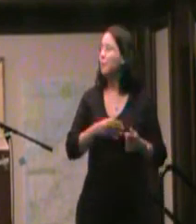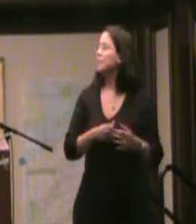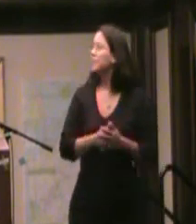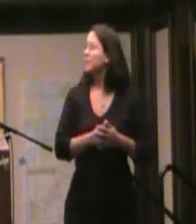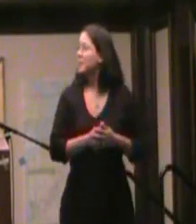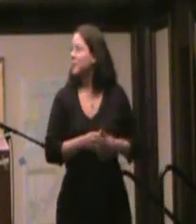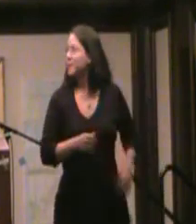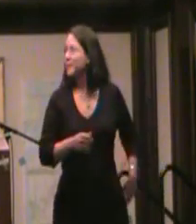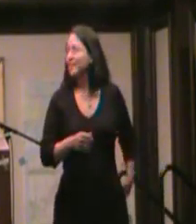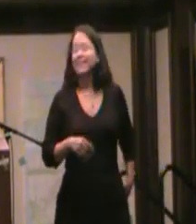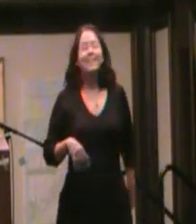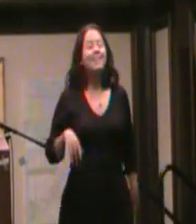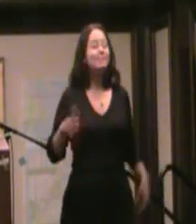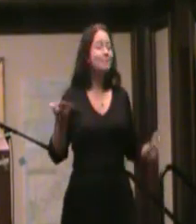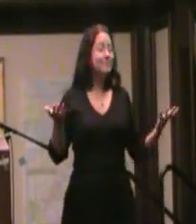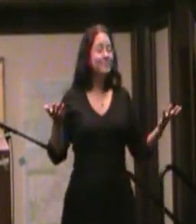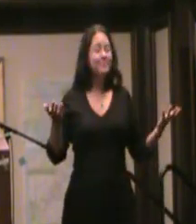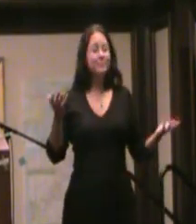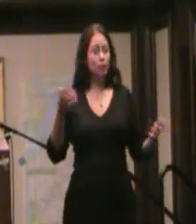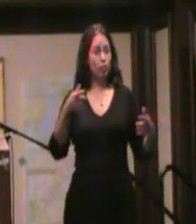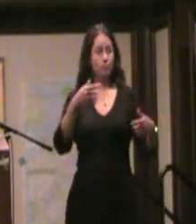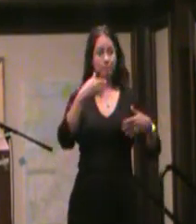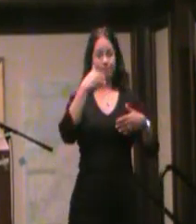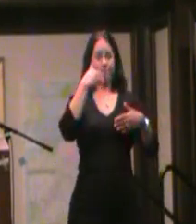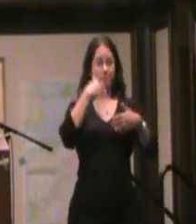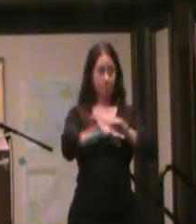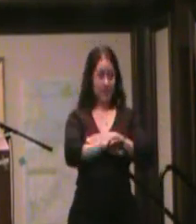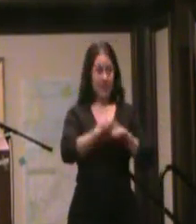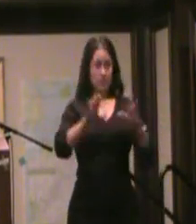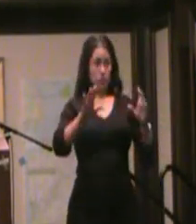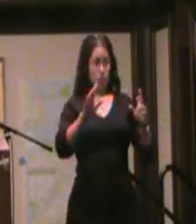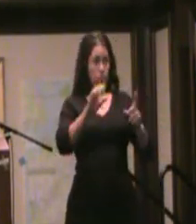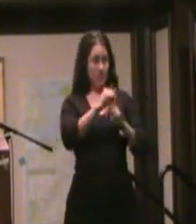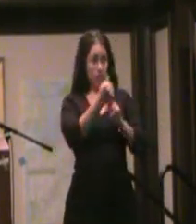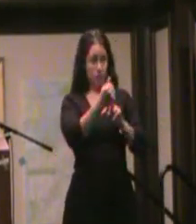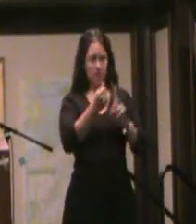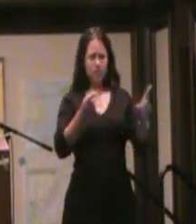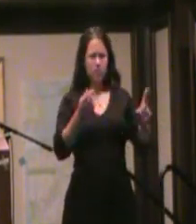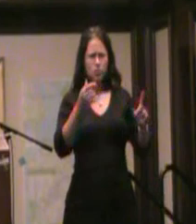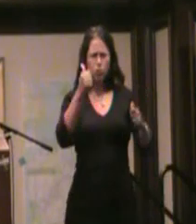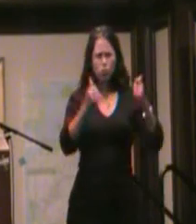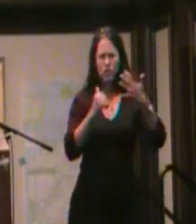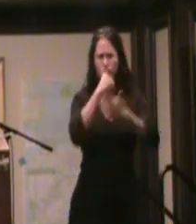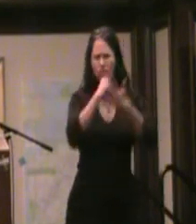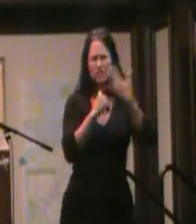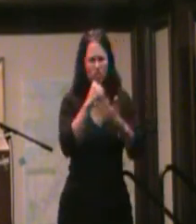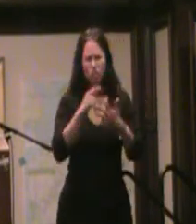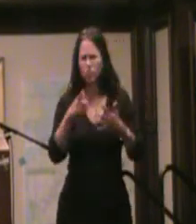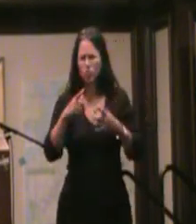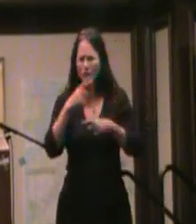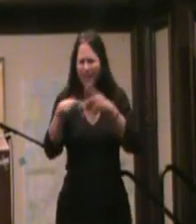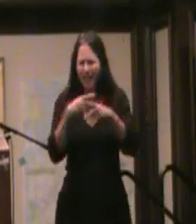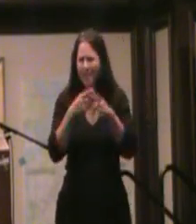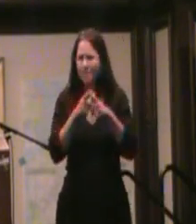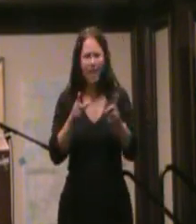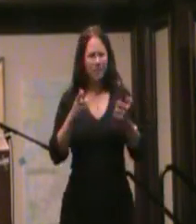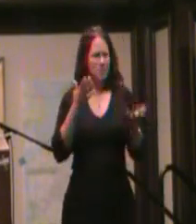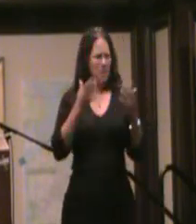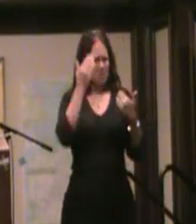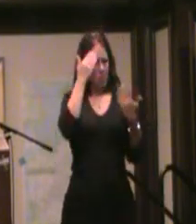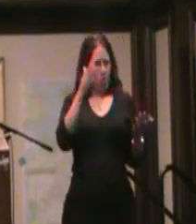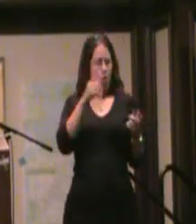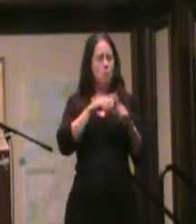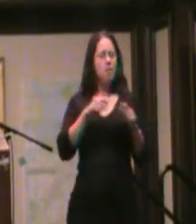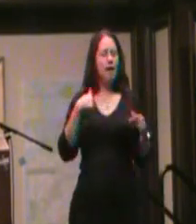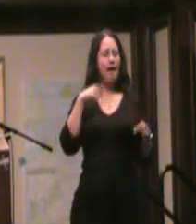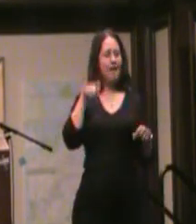sorry. Maybe you don't know right away, okay, is he using this register or that register? Okay, maybe I can't tell, but I